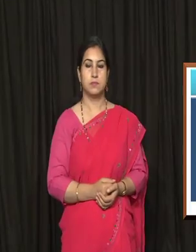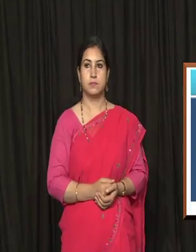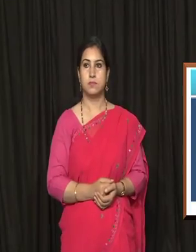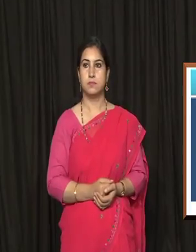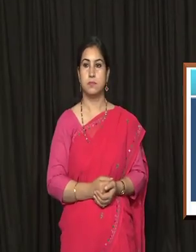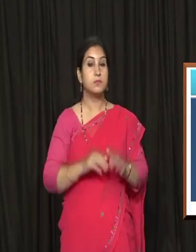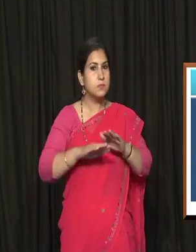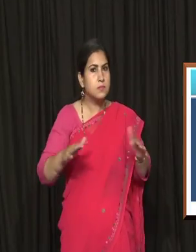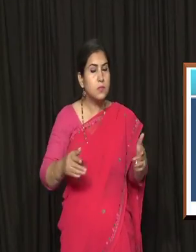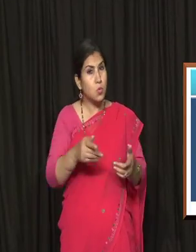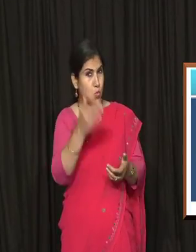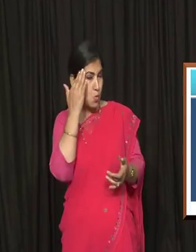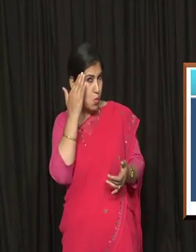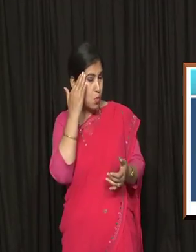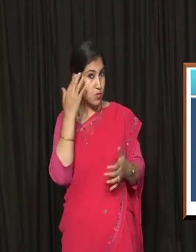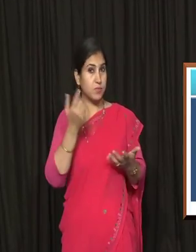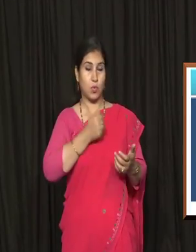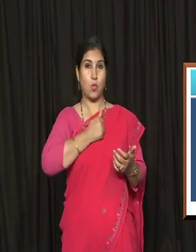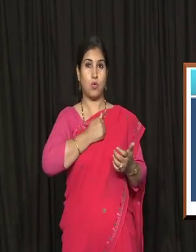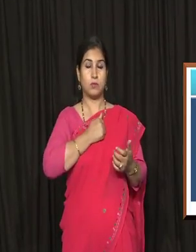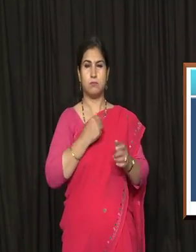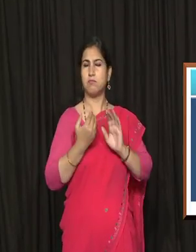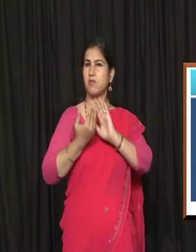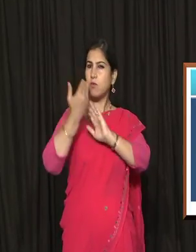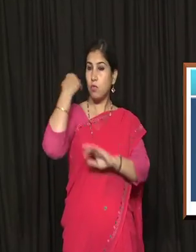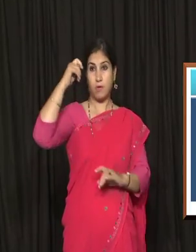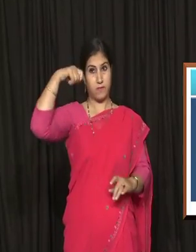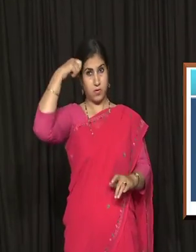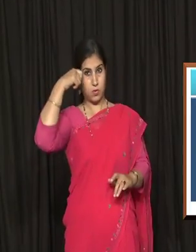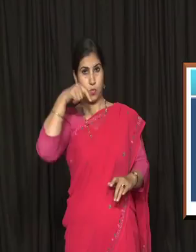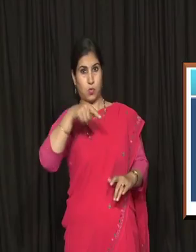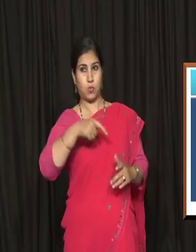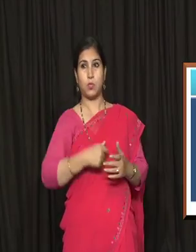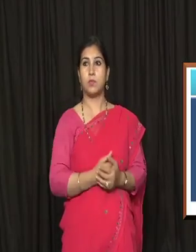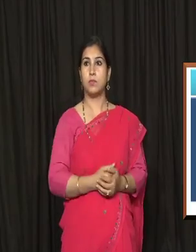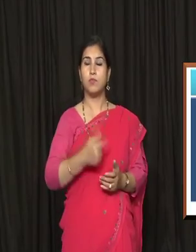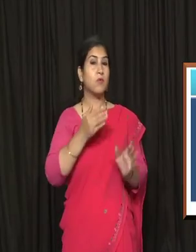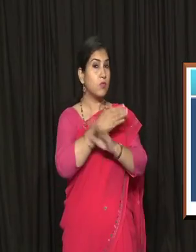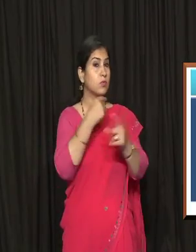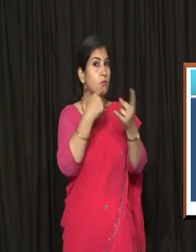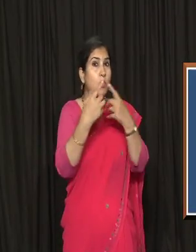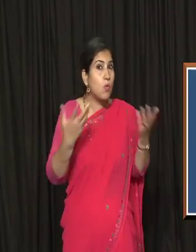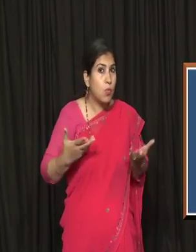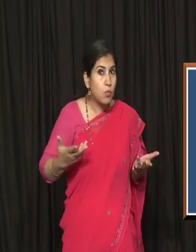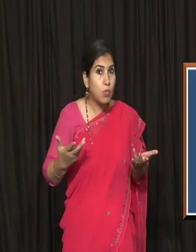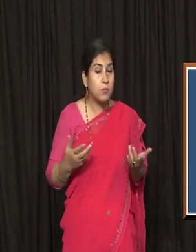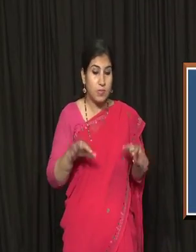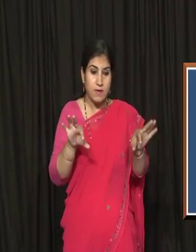Learners, as you know that in our last video we discussed about the French Revolution